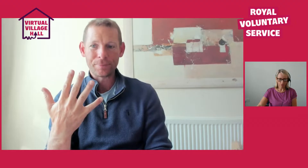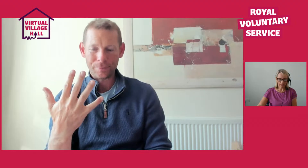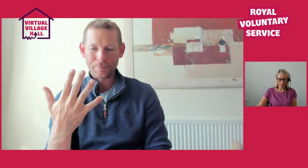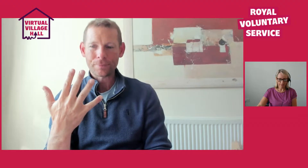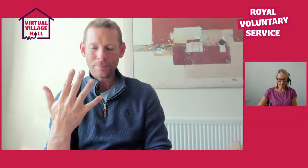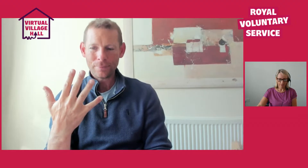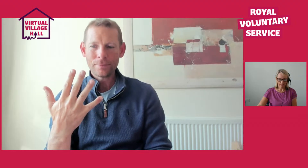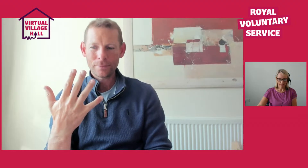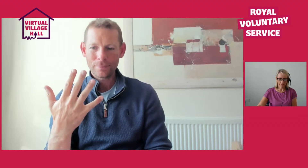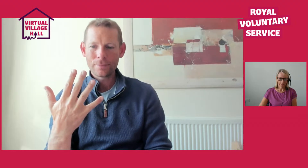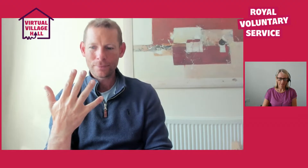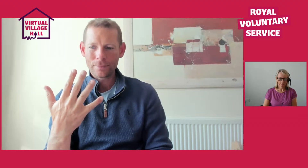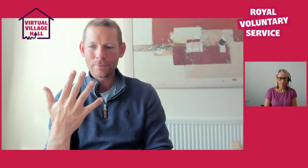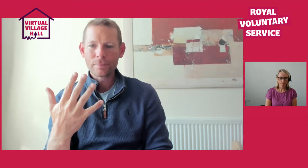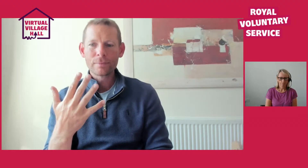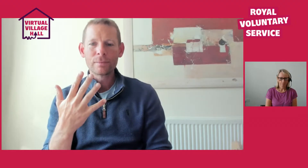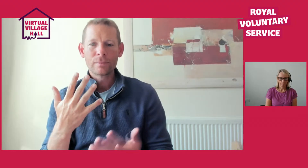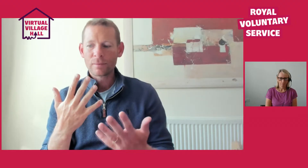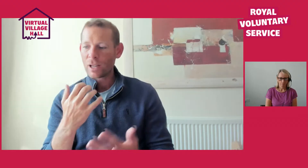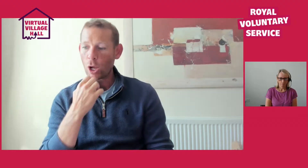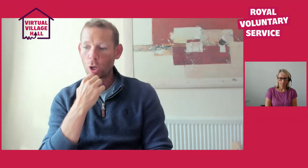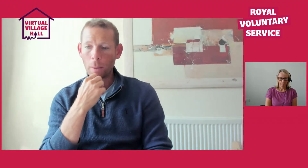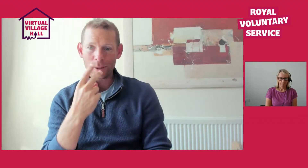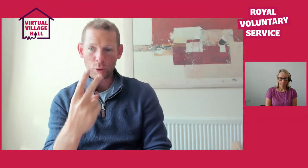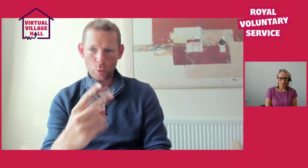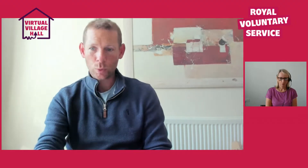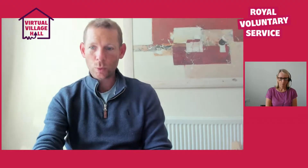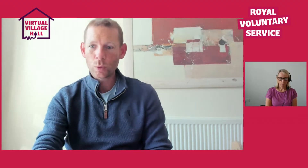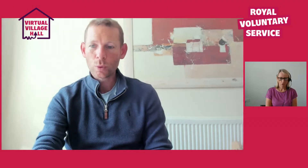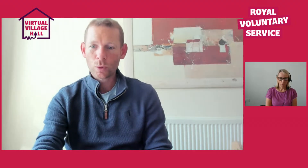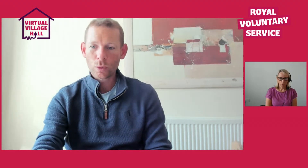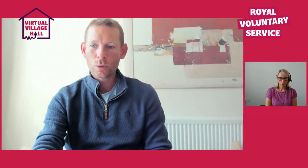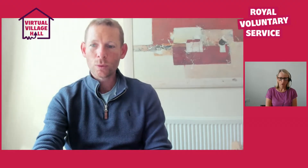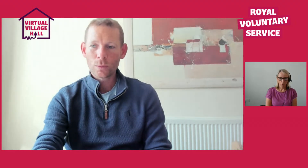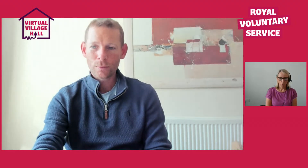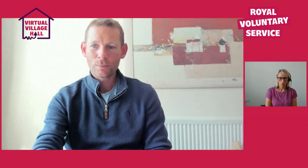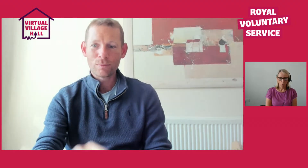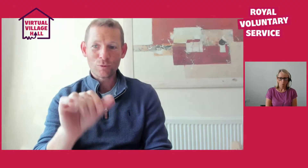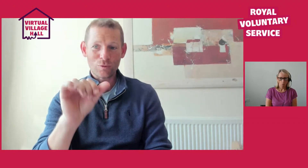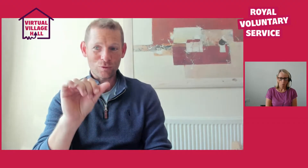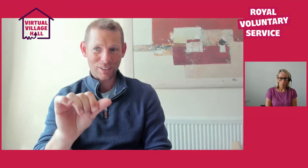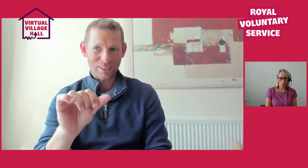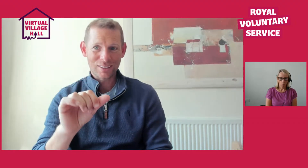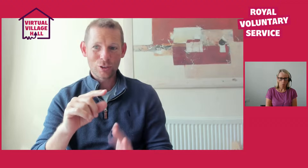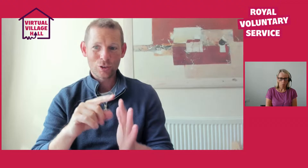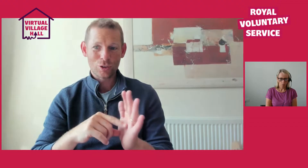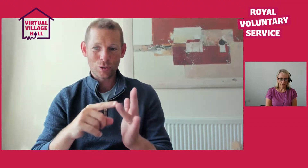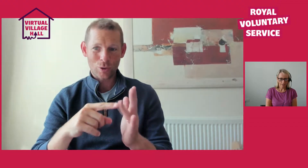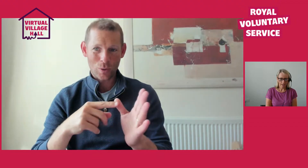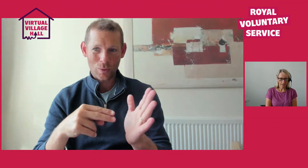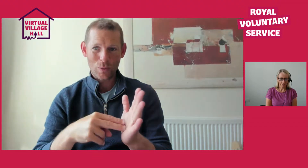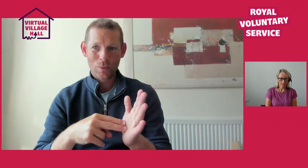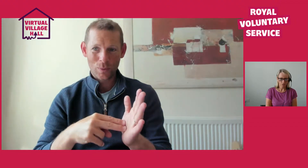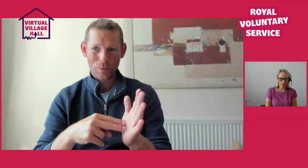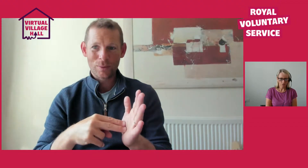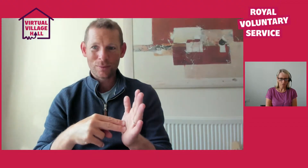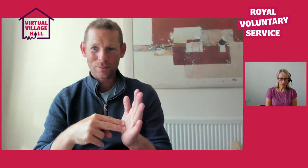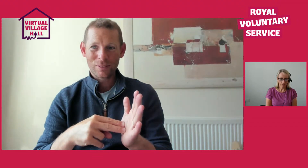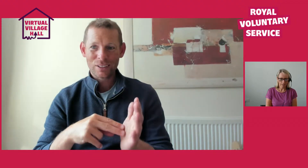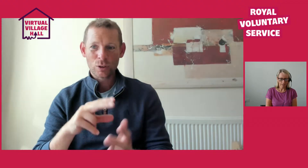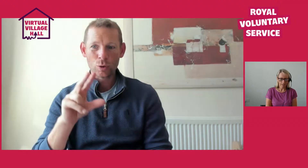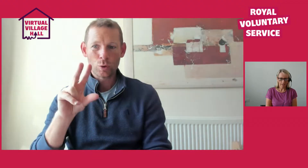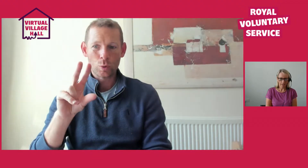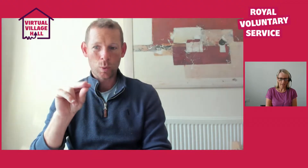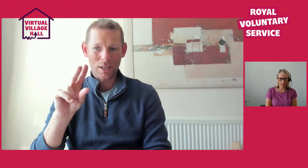5, both right. Number 2 right again,